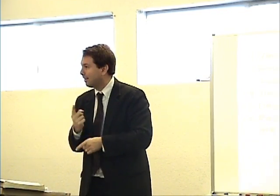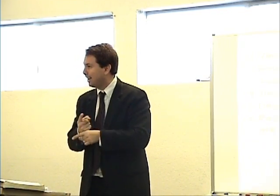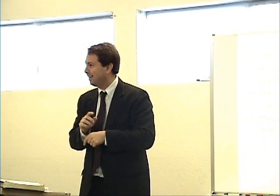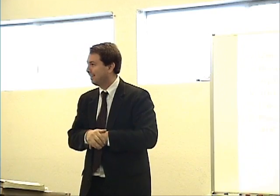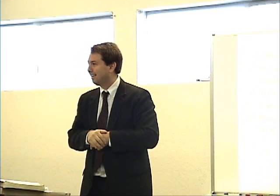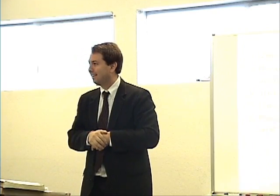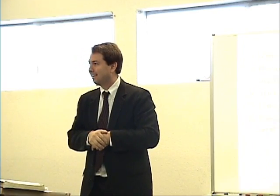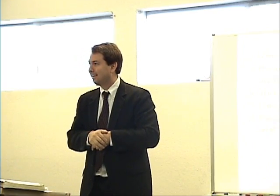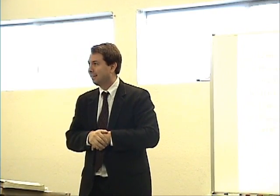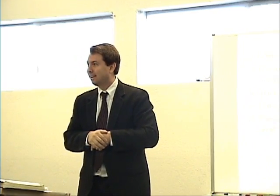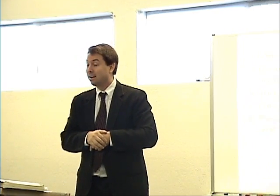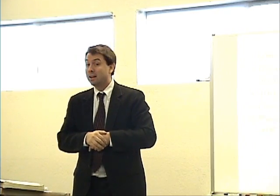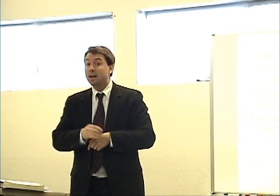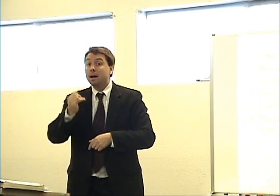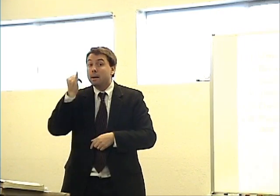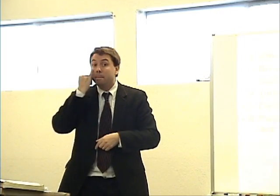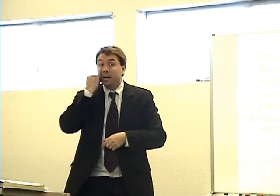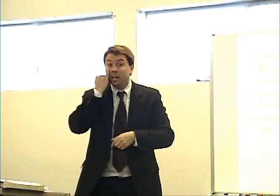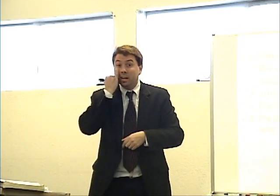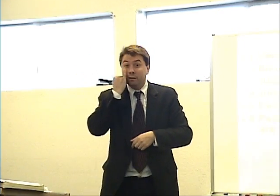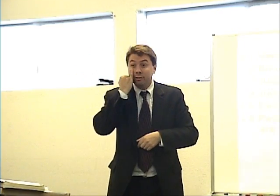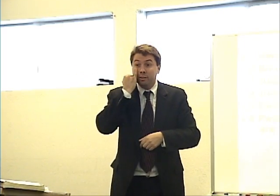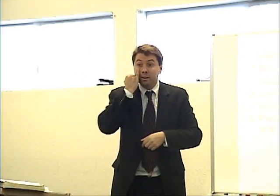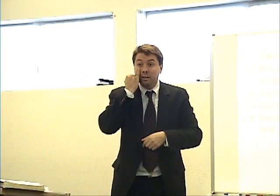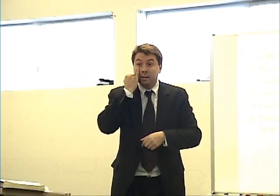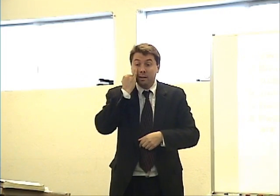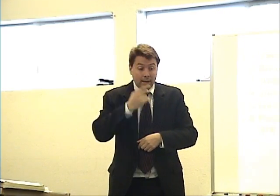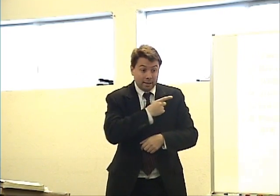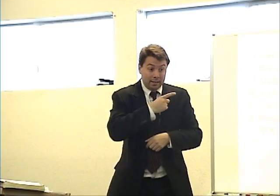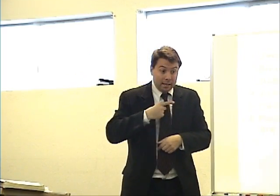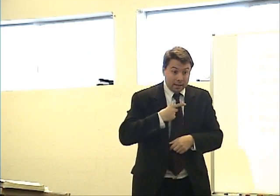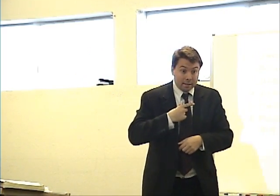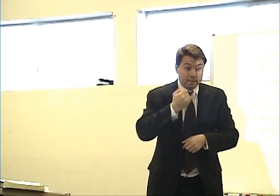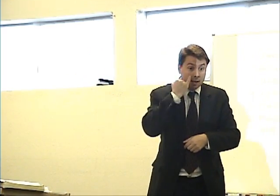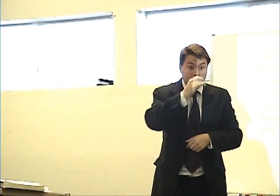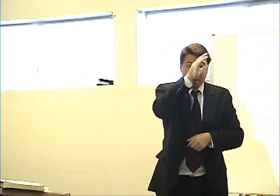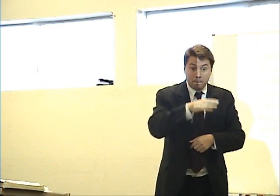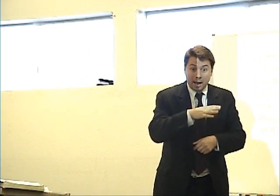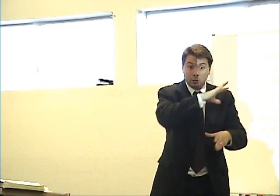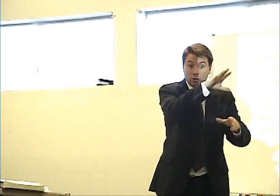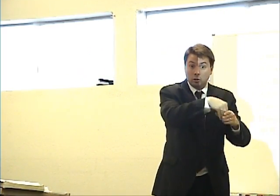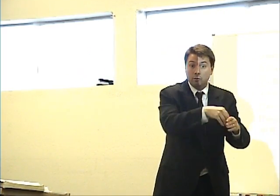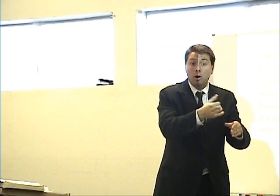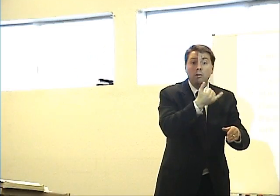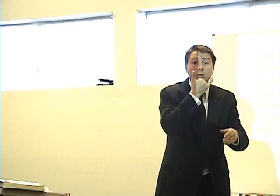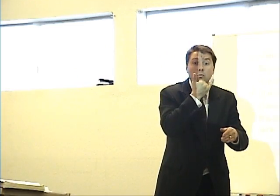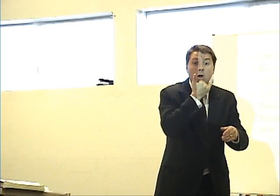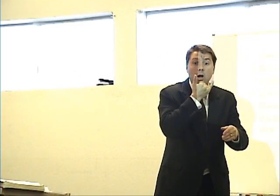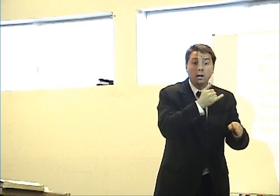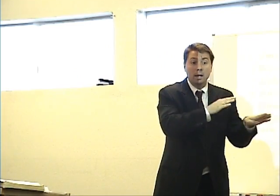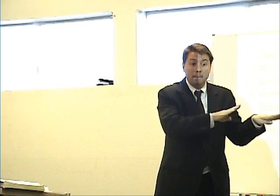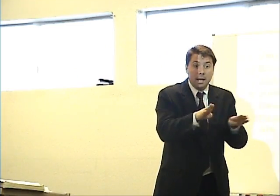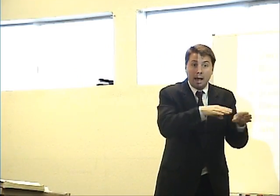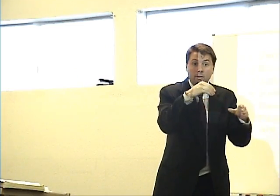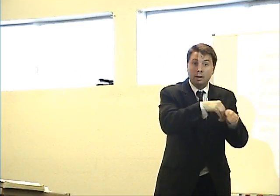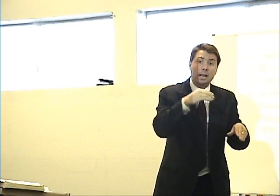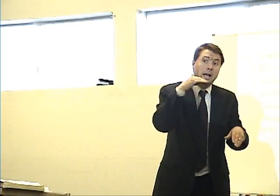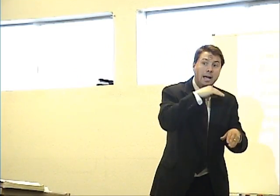right? But if the deacons, if the pastors are involved with wrong behavior and lying